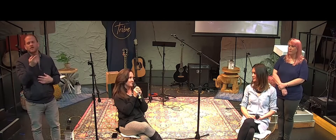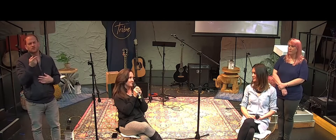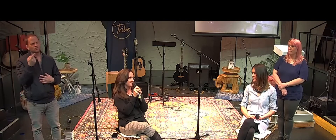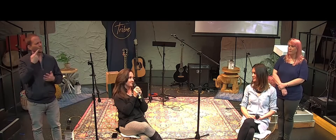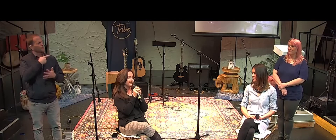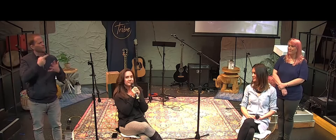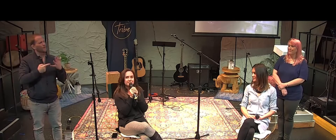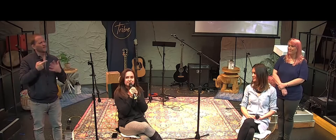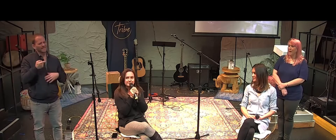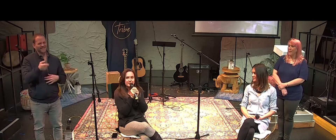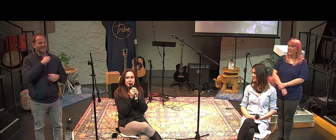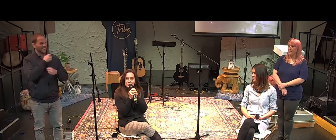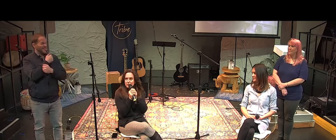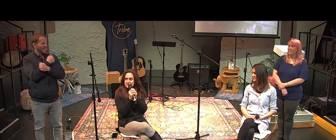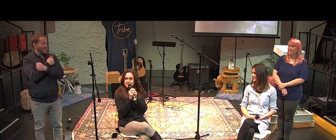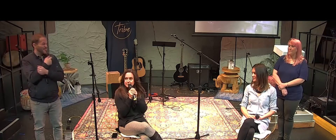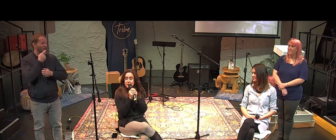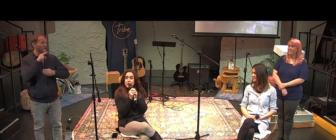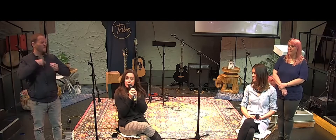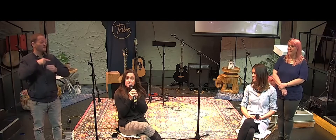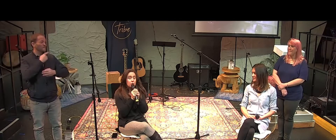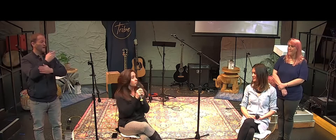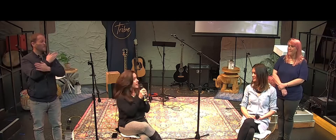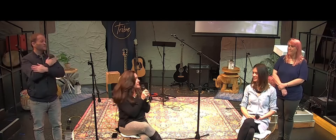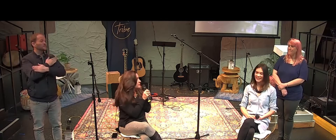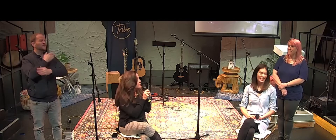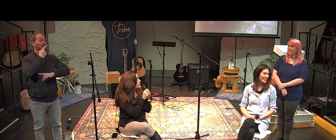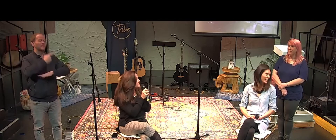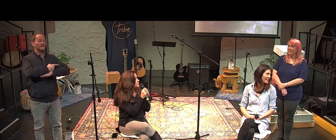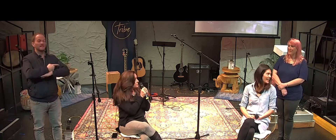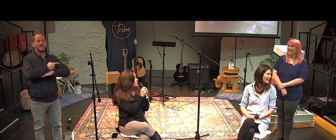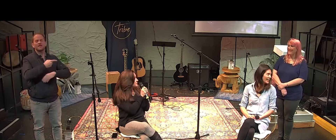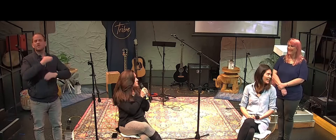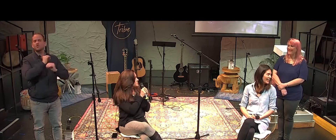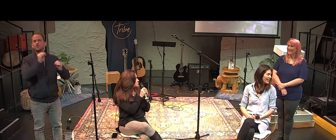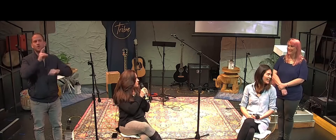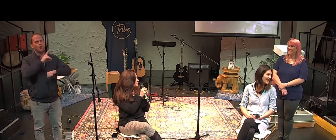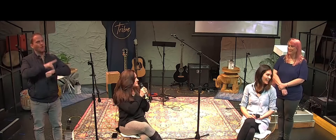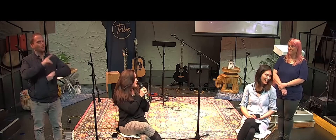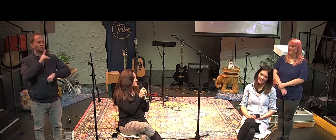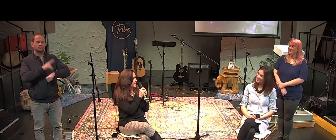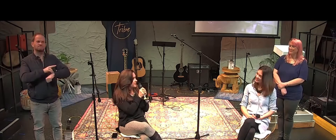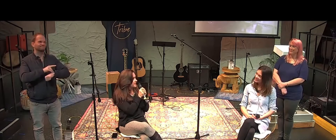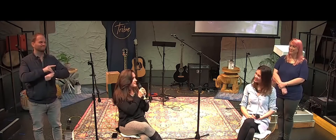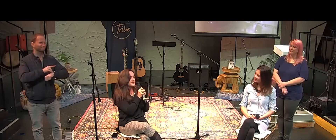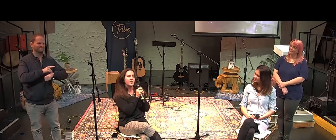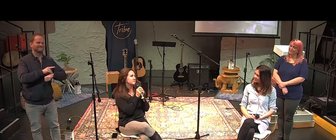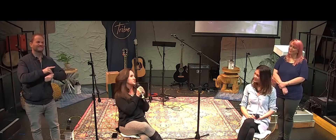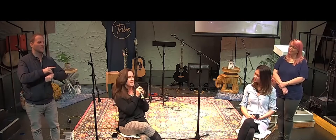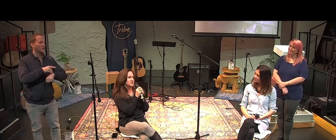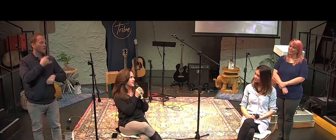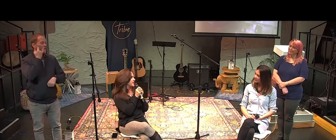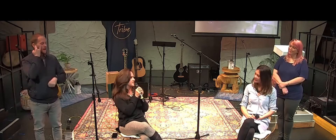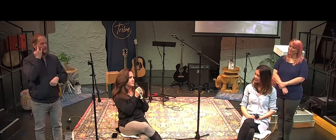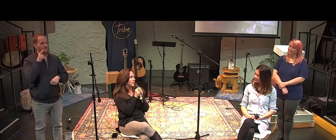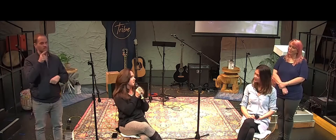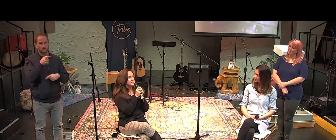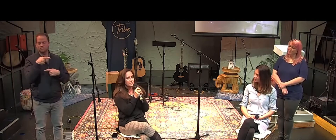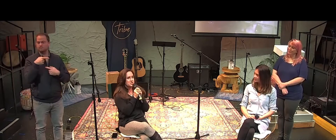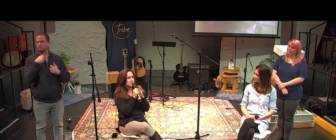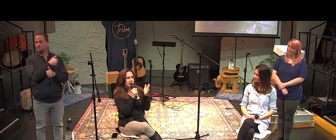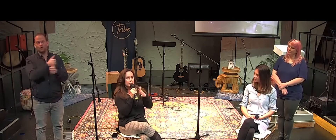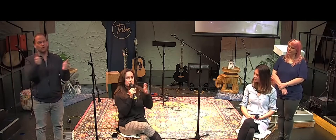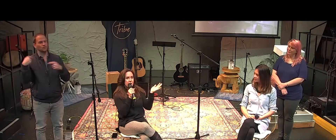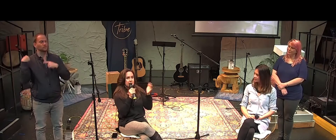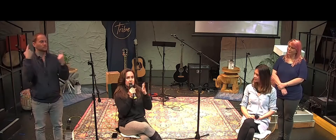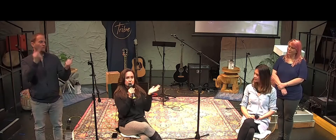chores. No chores. So, right? Okay, so if you've been doing chores on Saturdays, you have to change that.